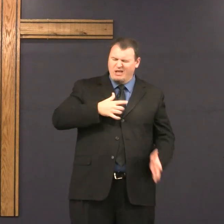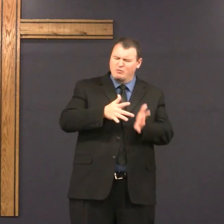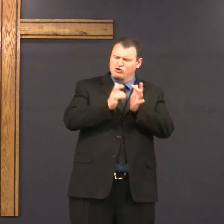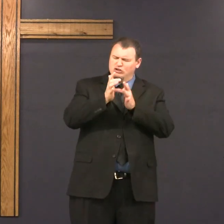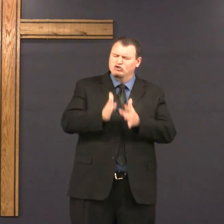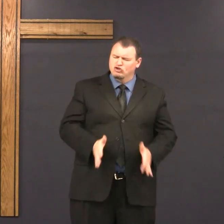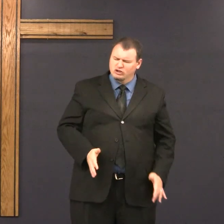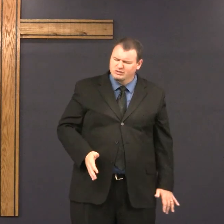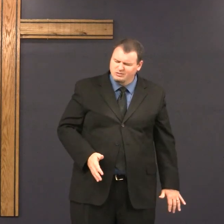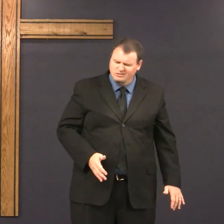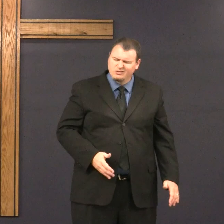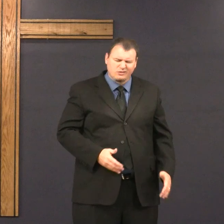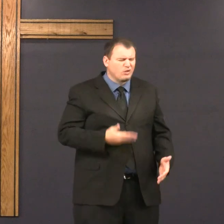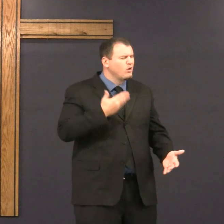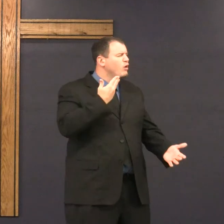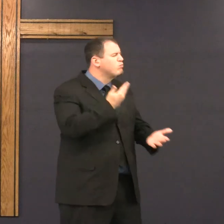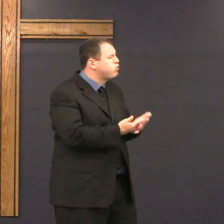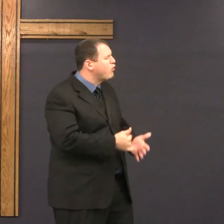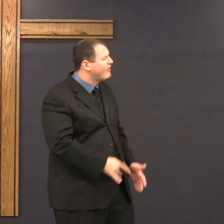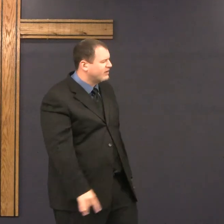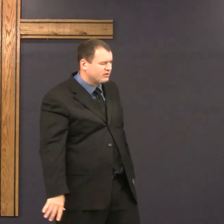who we are as Christians.